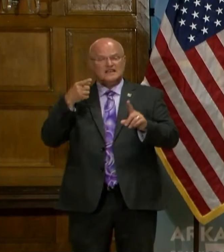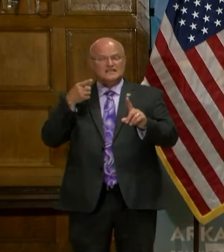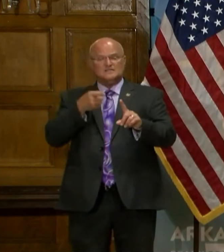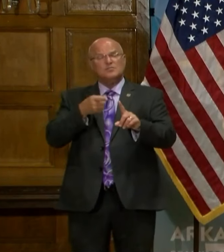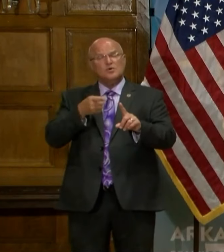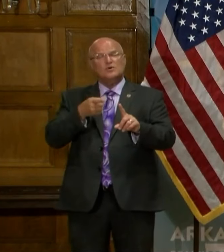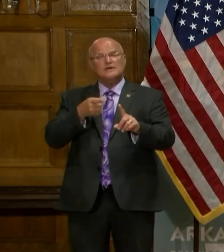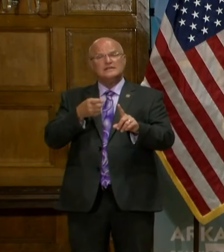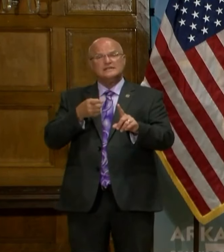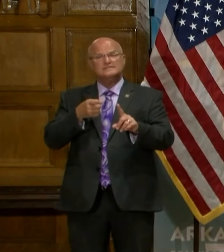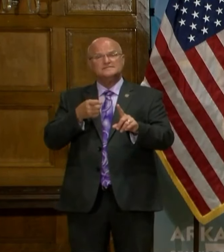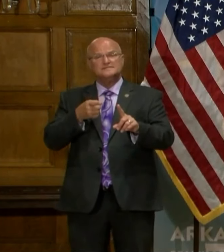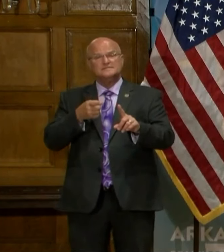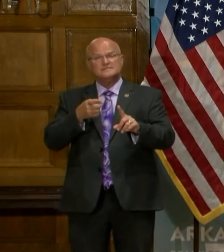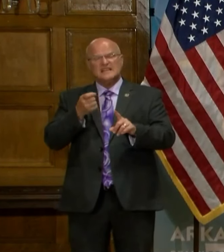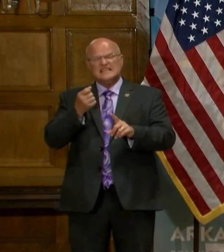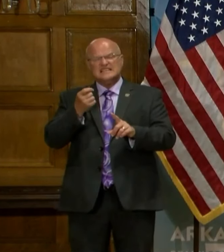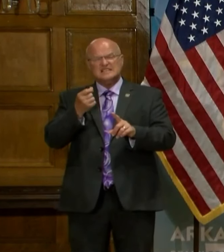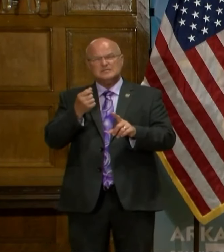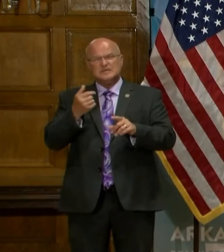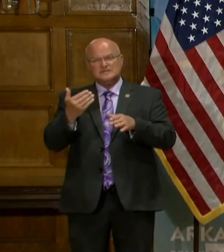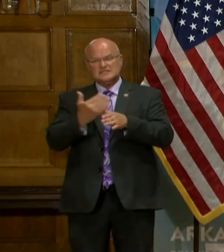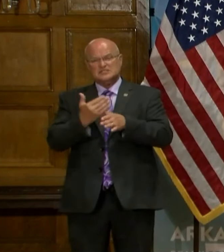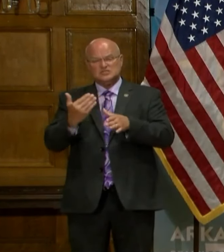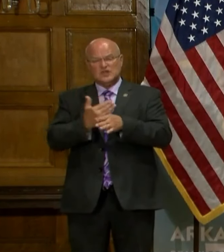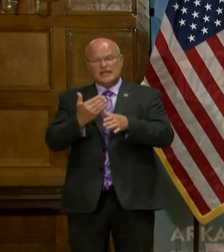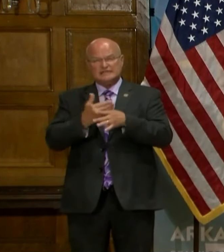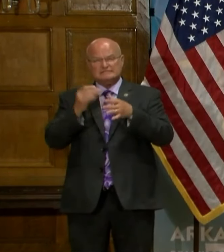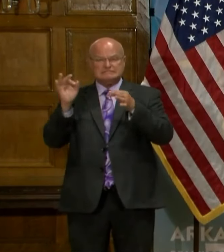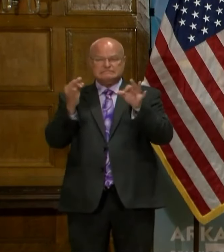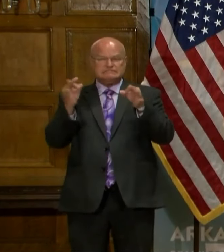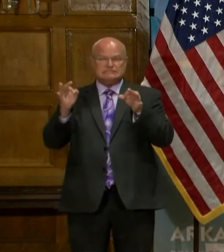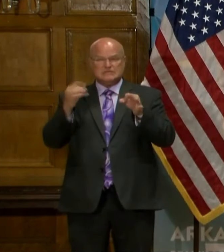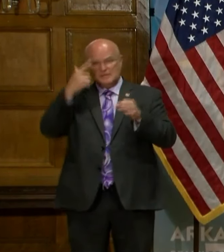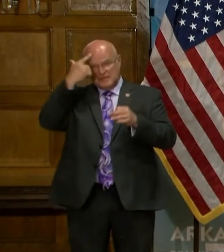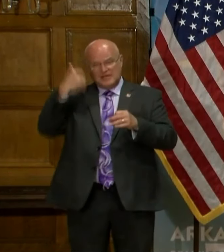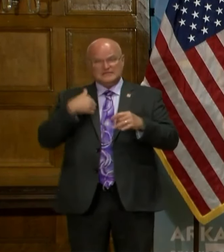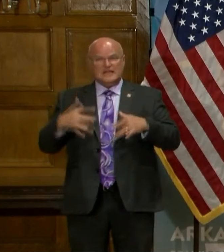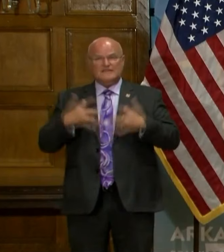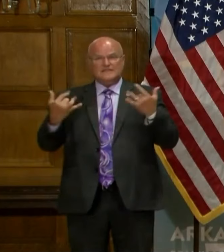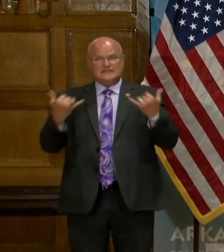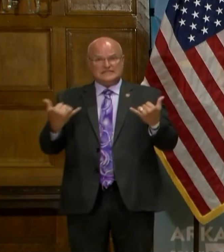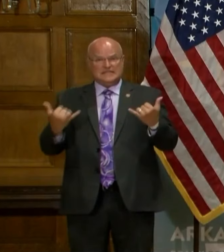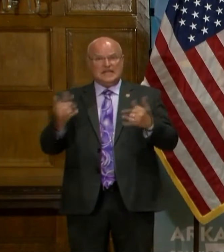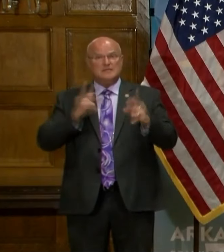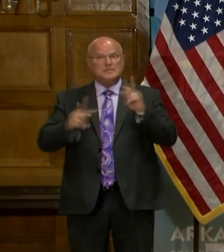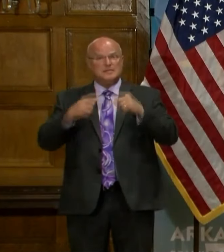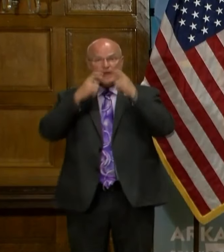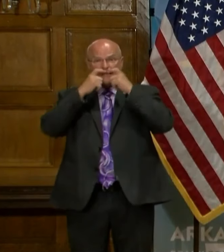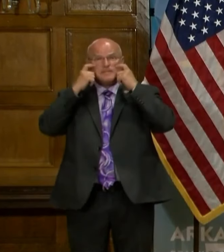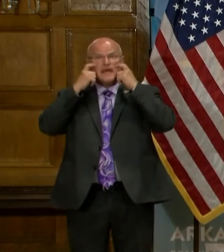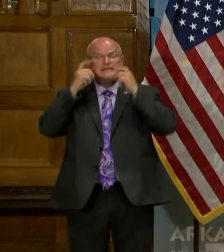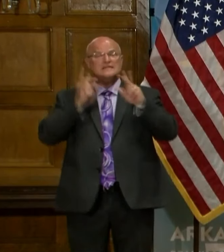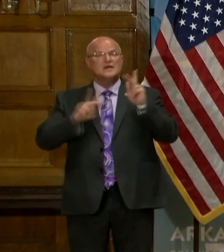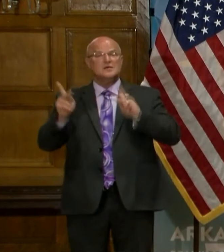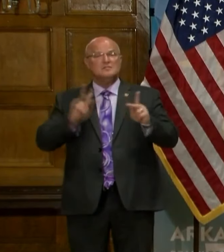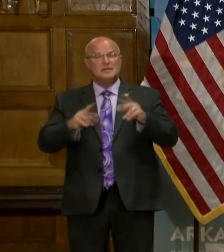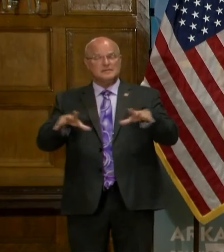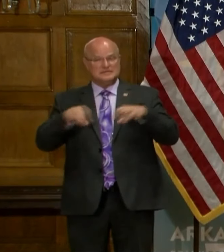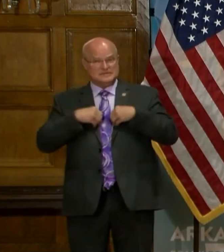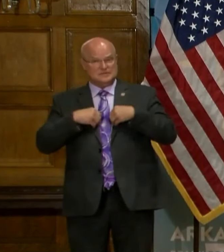point is a little bit of a distraction because I was at an event today. I mean, people are wearing masks. People are